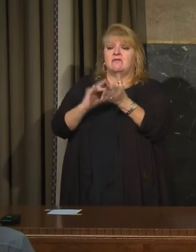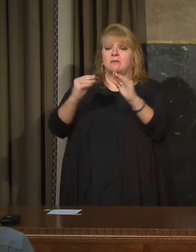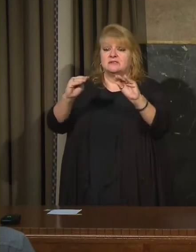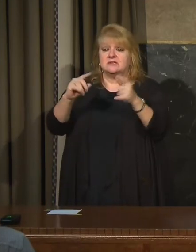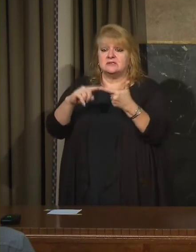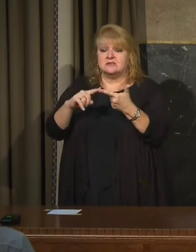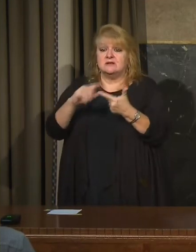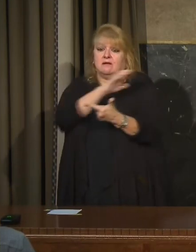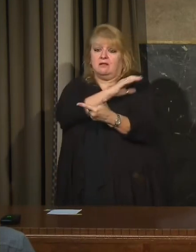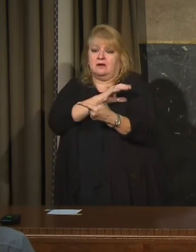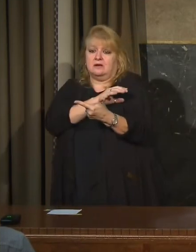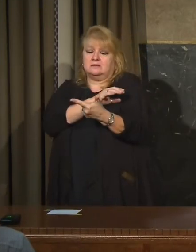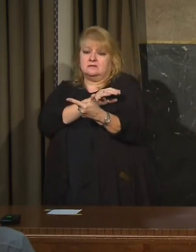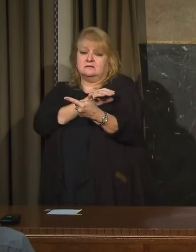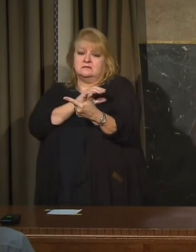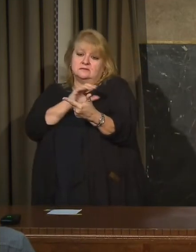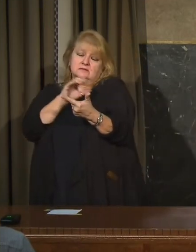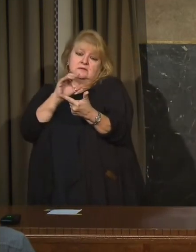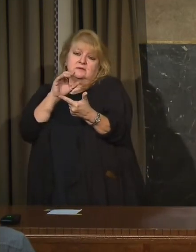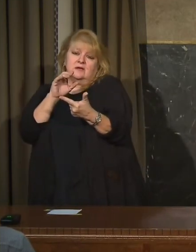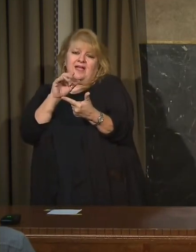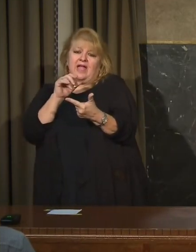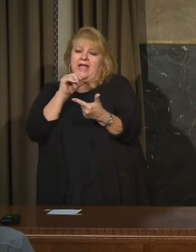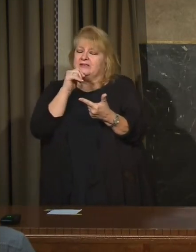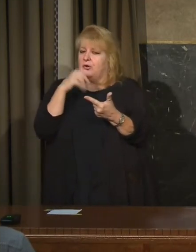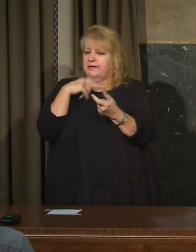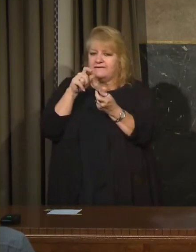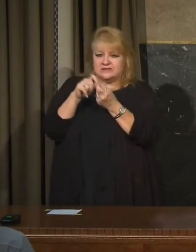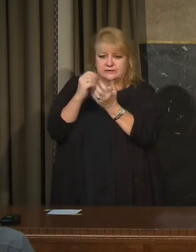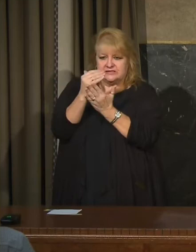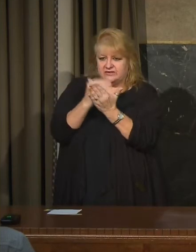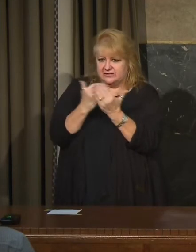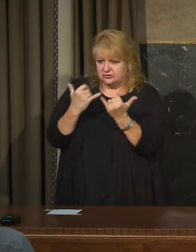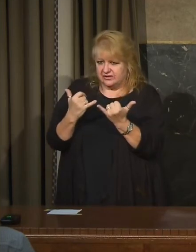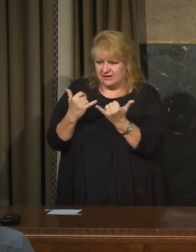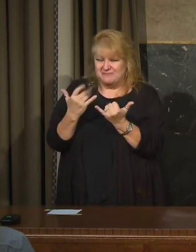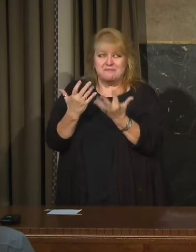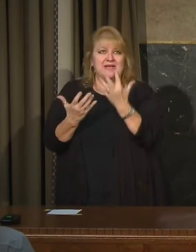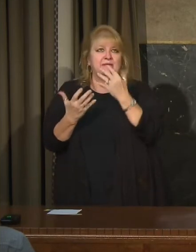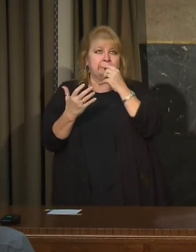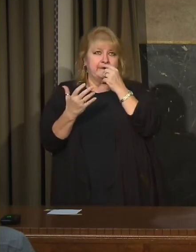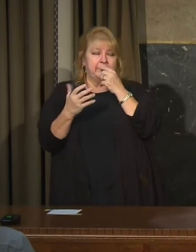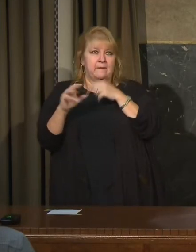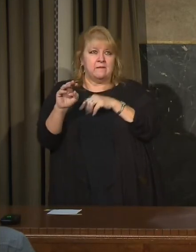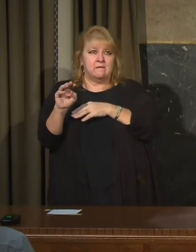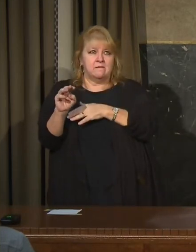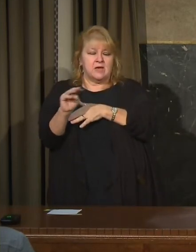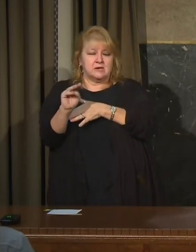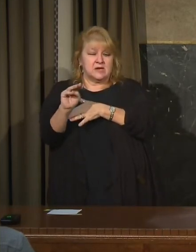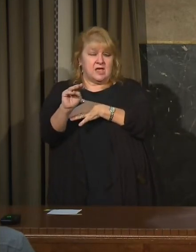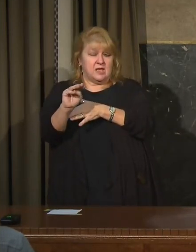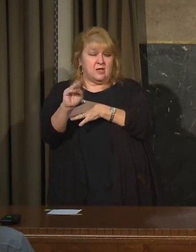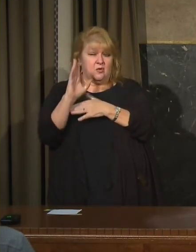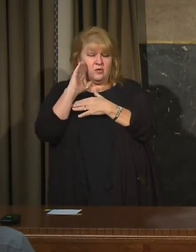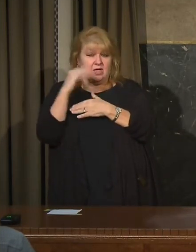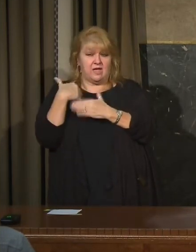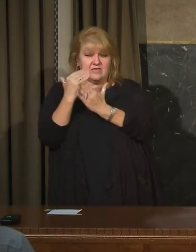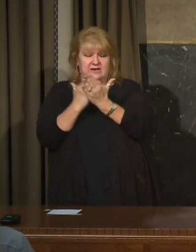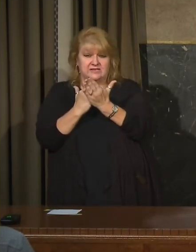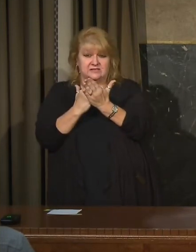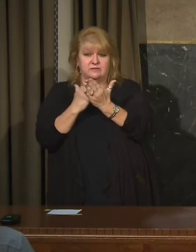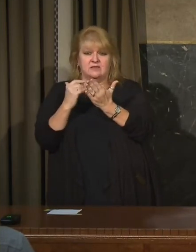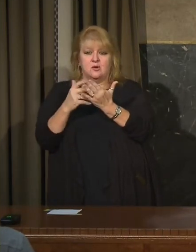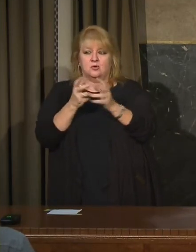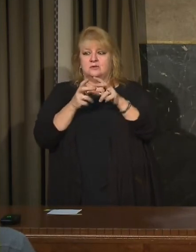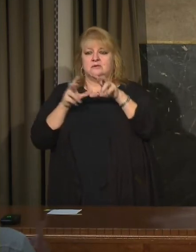and clinics. Won't have the specific list for you at the latest on Monday. We hope to have it earlier than that, but that's the bucket that's gonna go to those